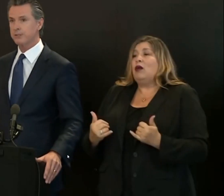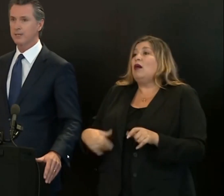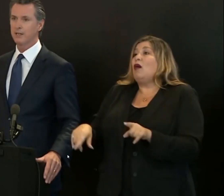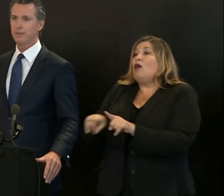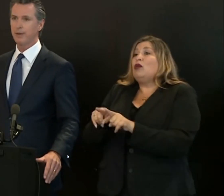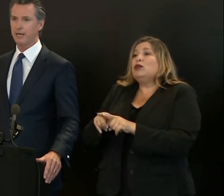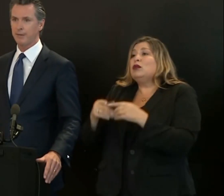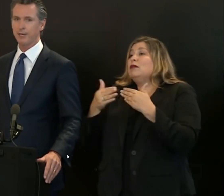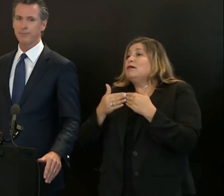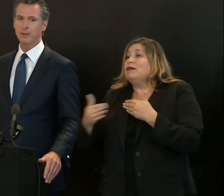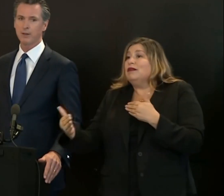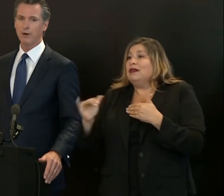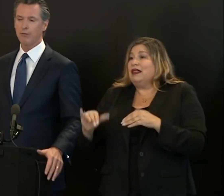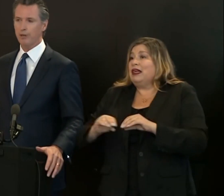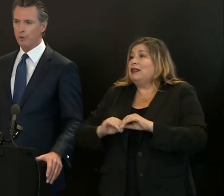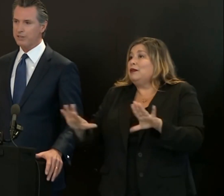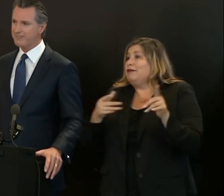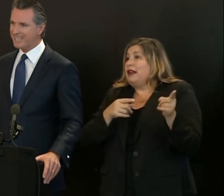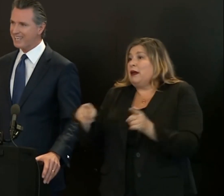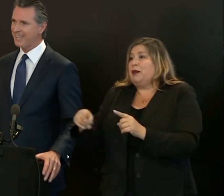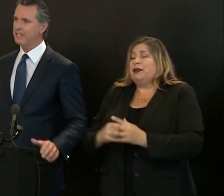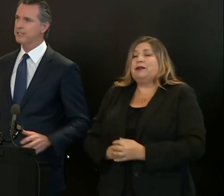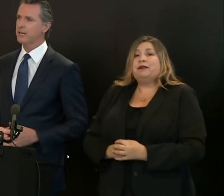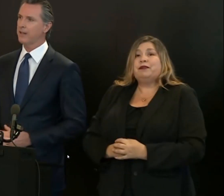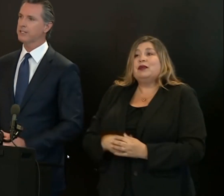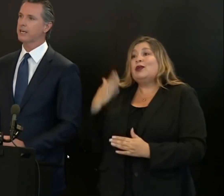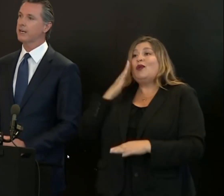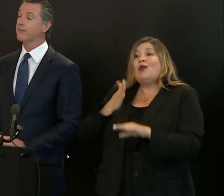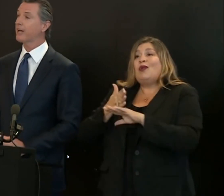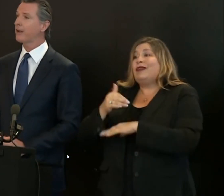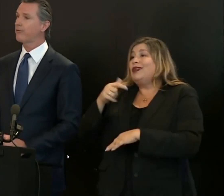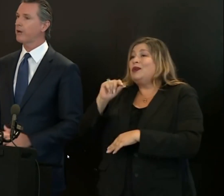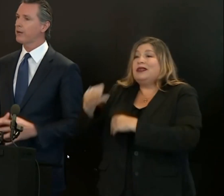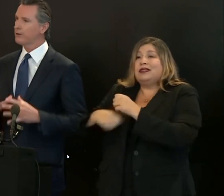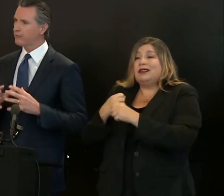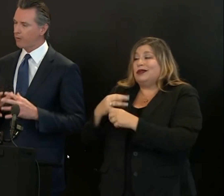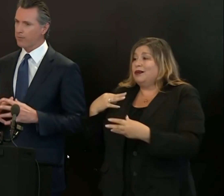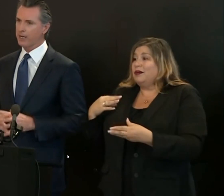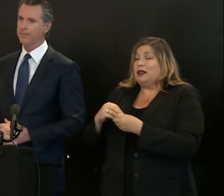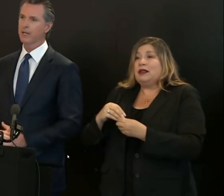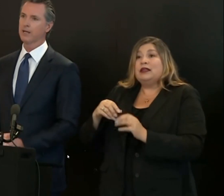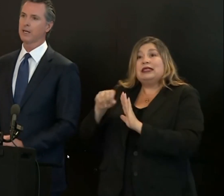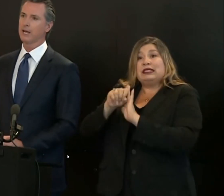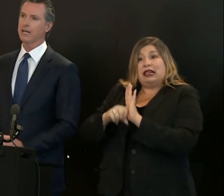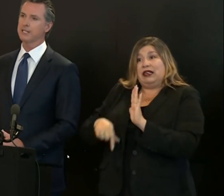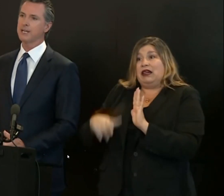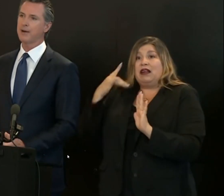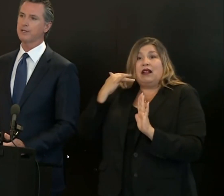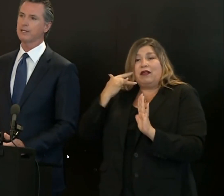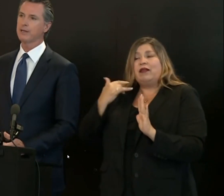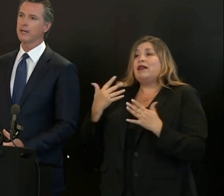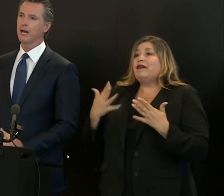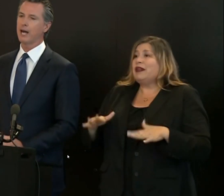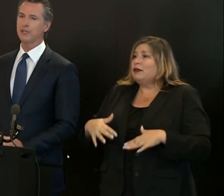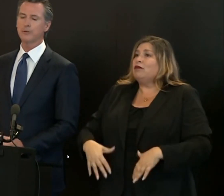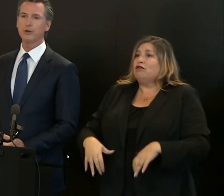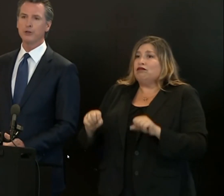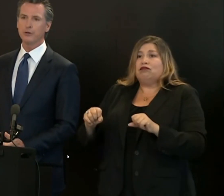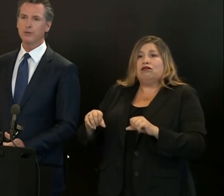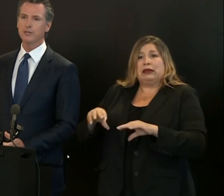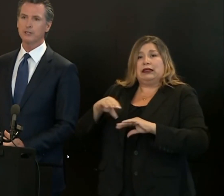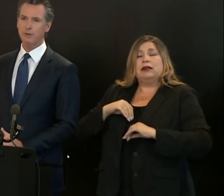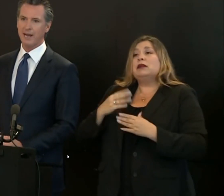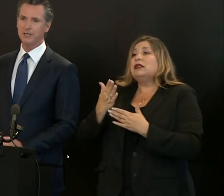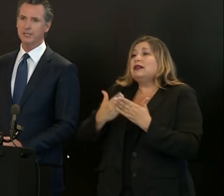respects, post-pandemic. Over the course of decades now, the state of California formally has adopted